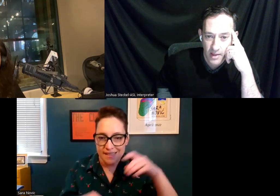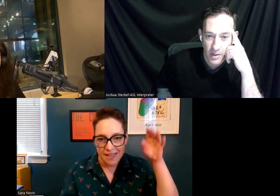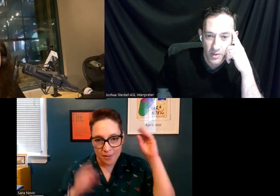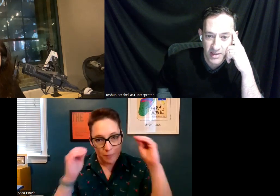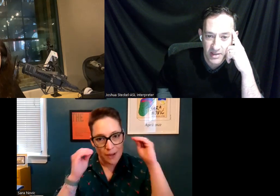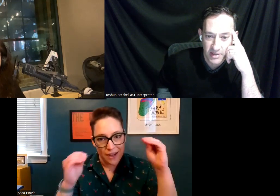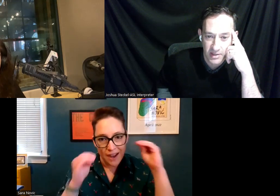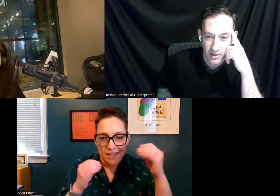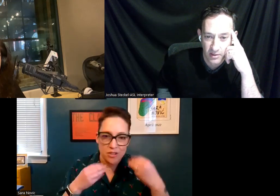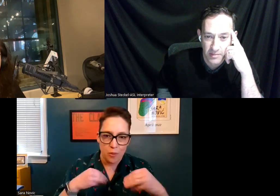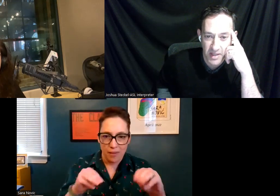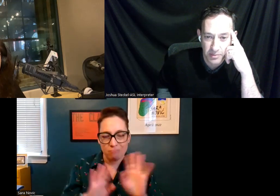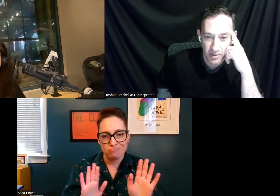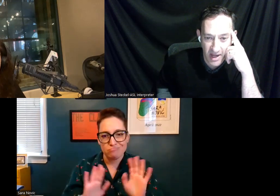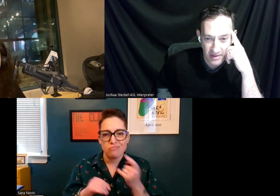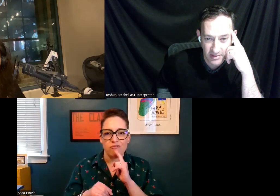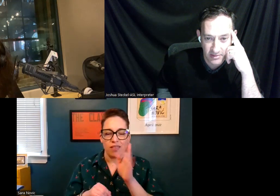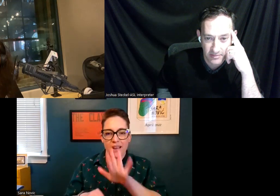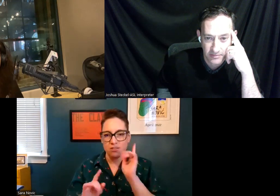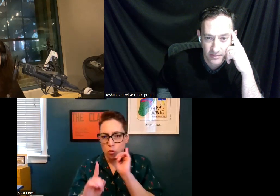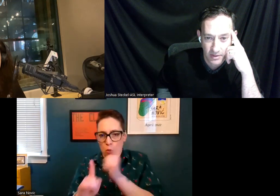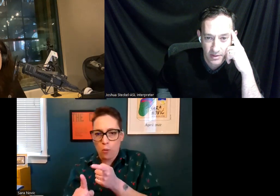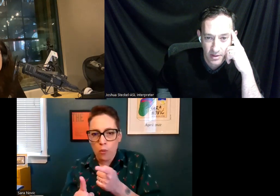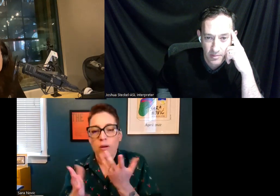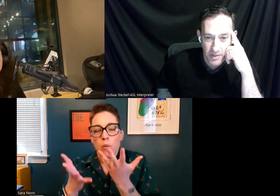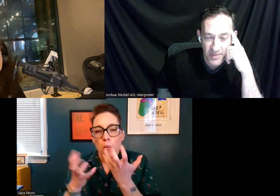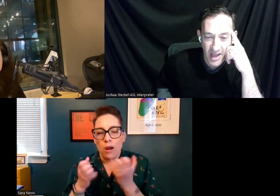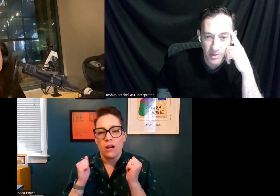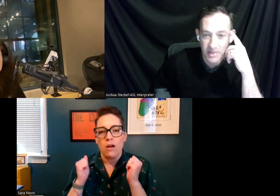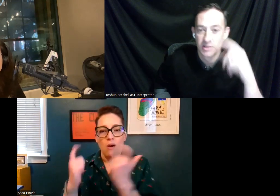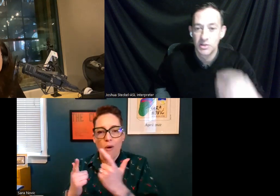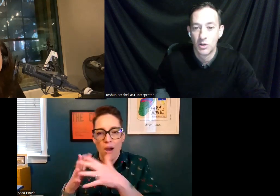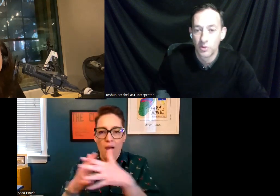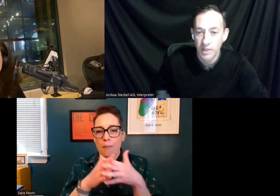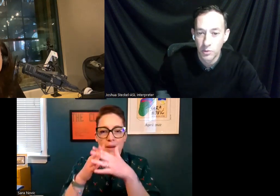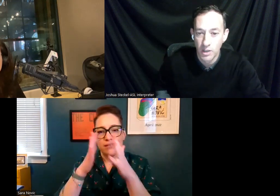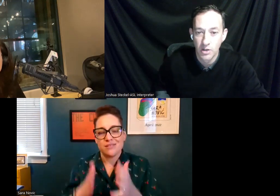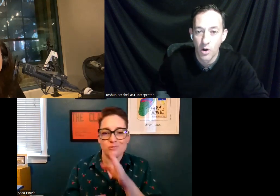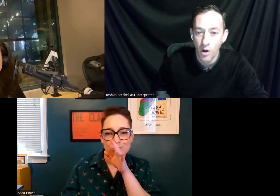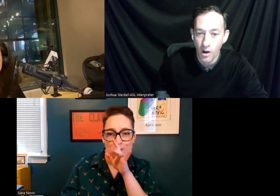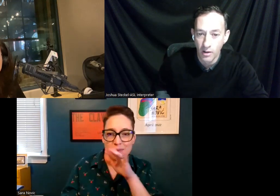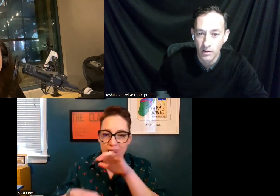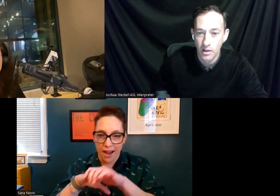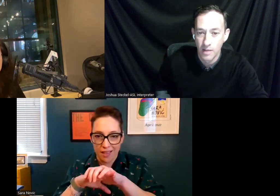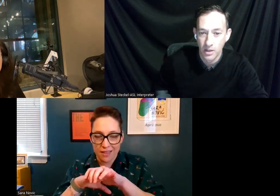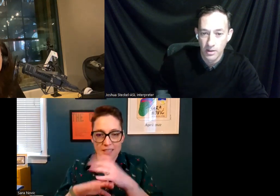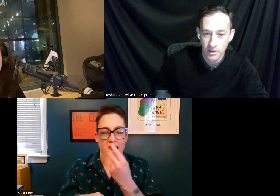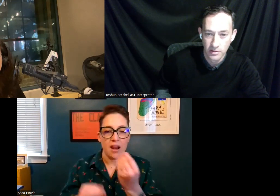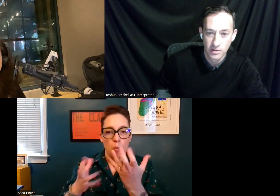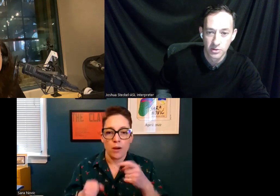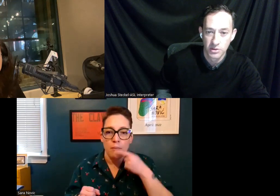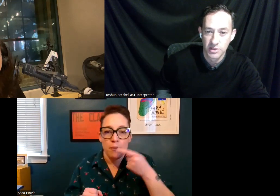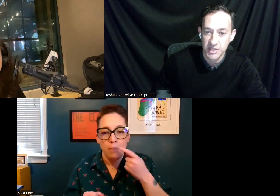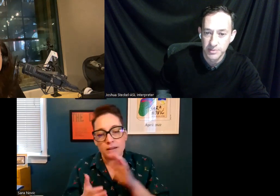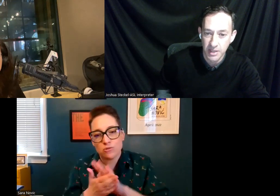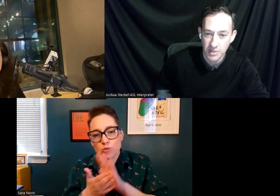And that wasn't necessarily best practice. But that was his goal. He wanted all American